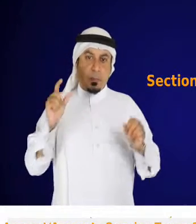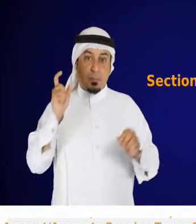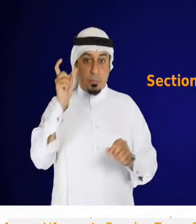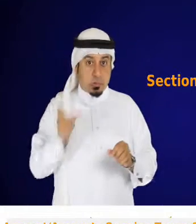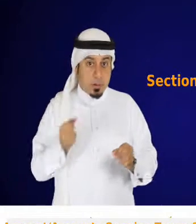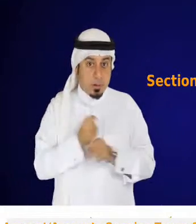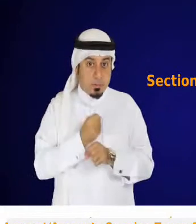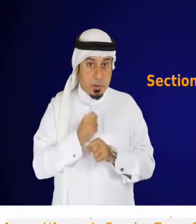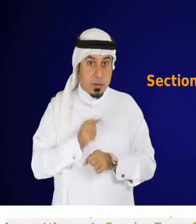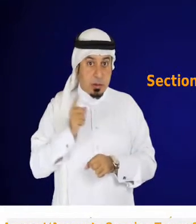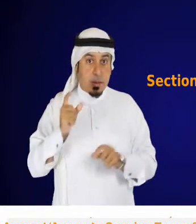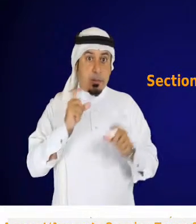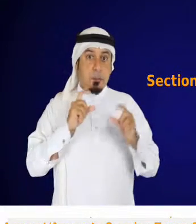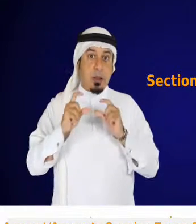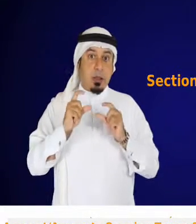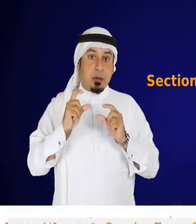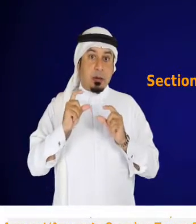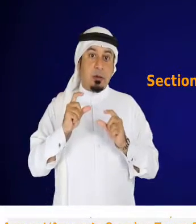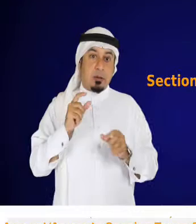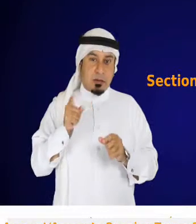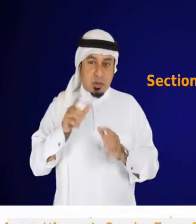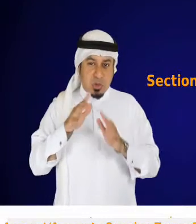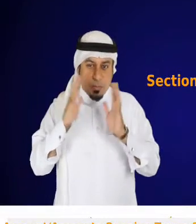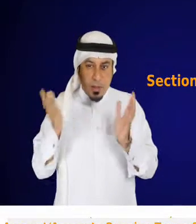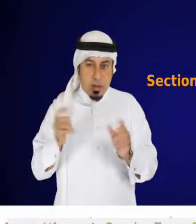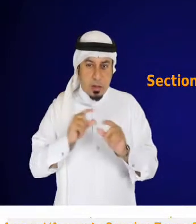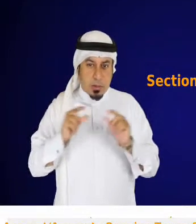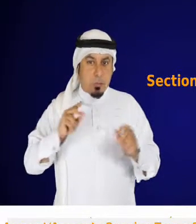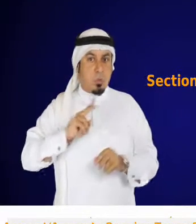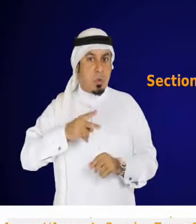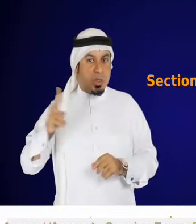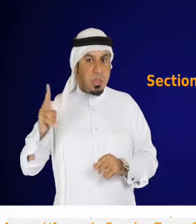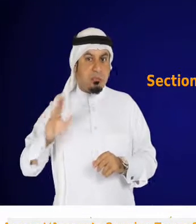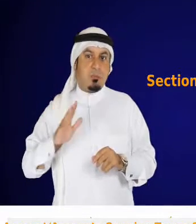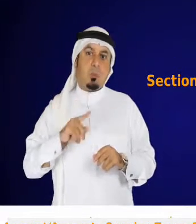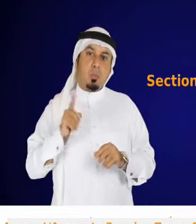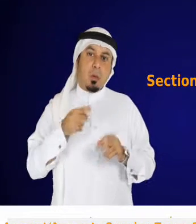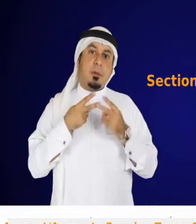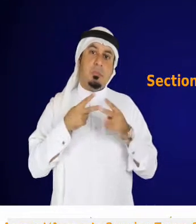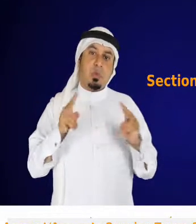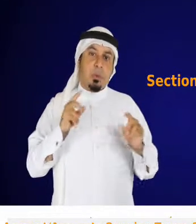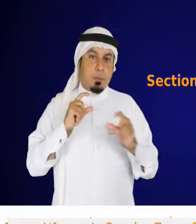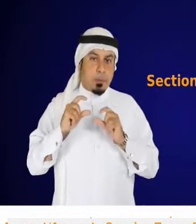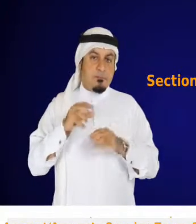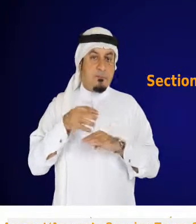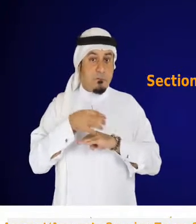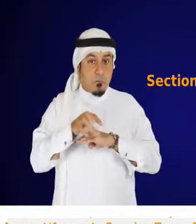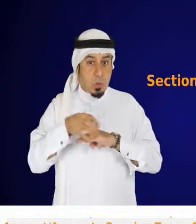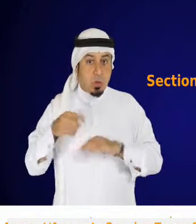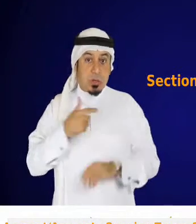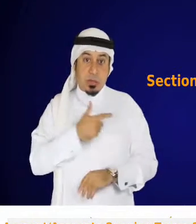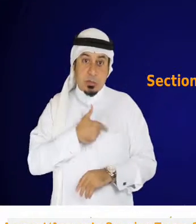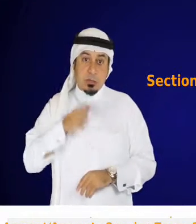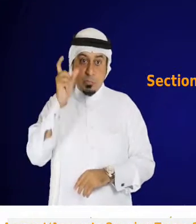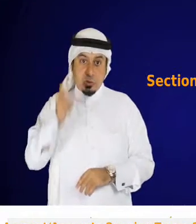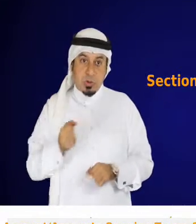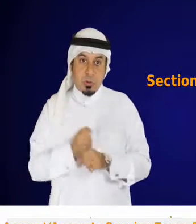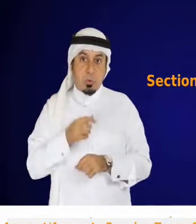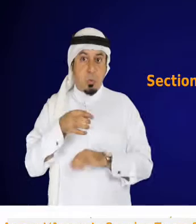to withdraw any amount deposited by mistake in his account, and if he did so, he shall be considered to have committed a breach of